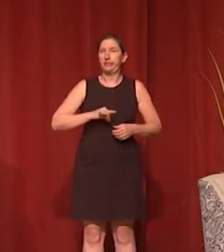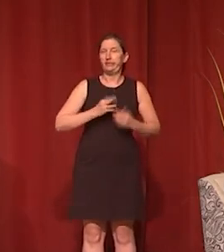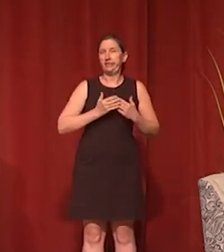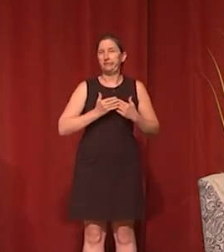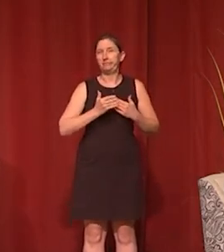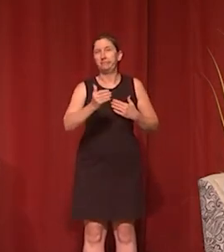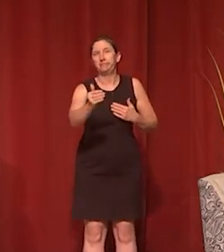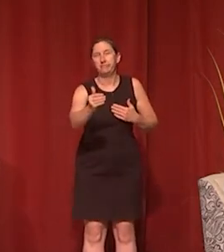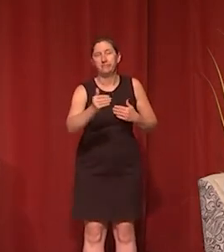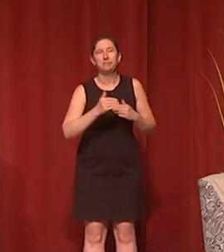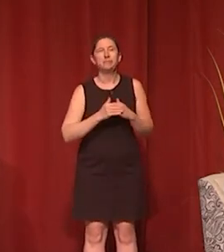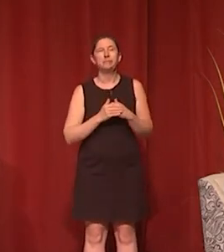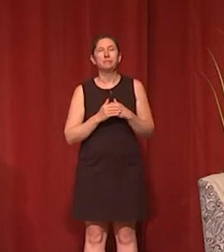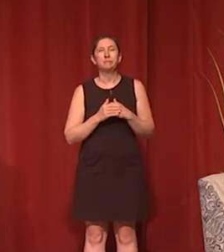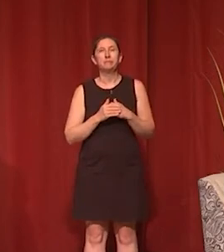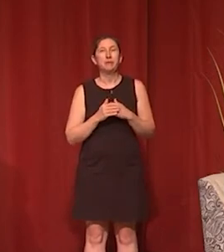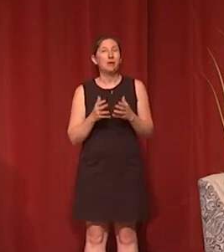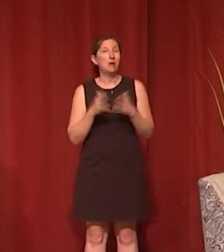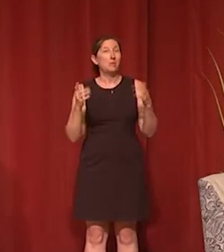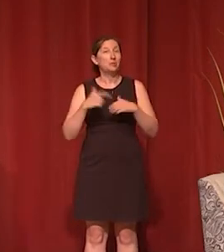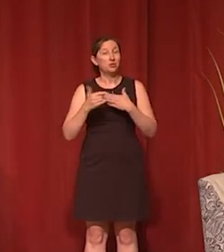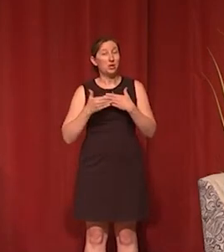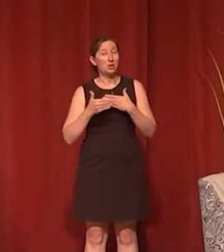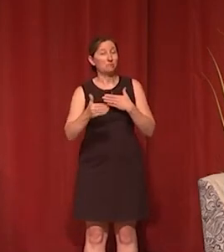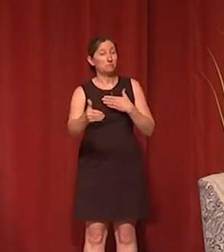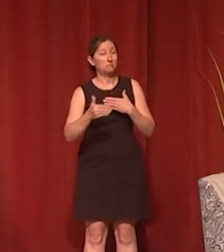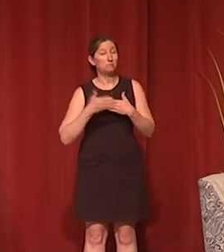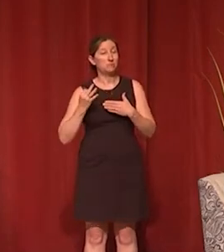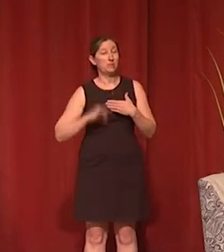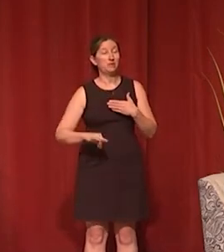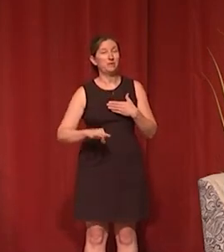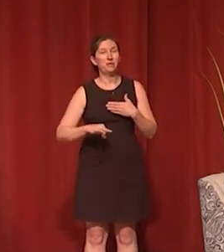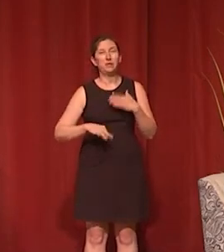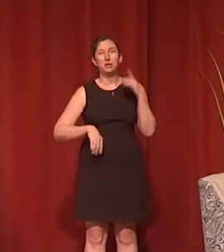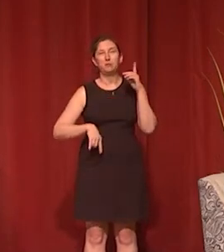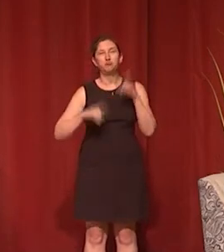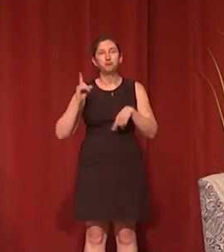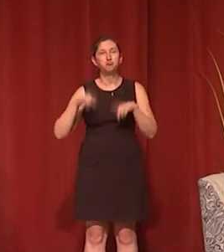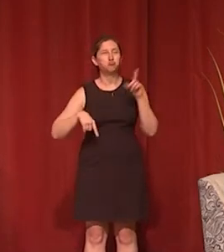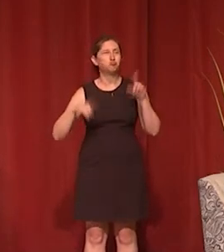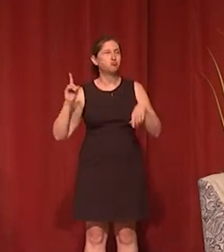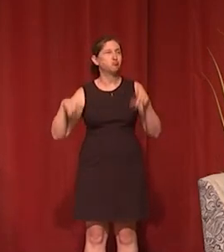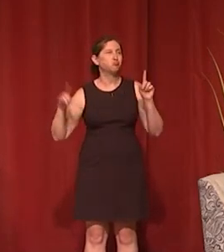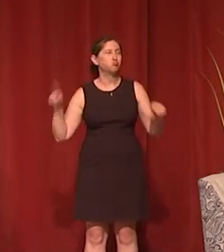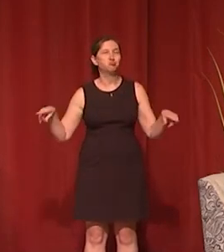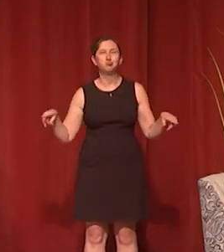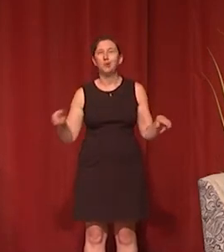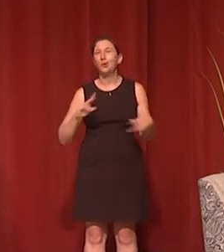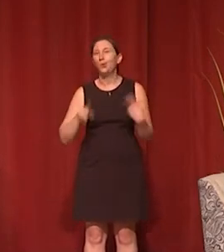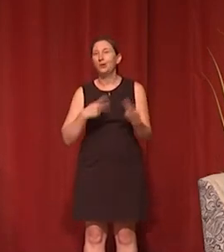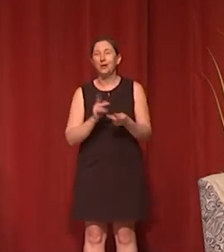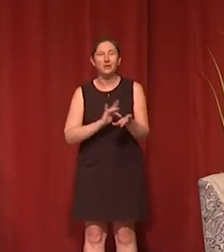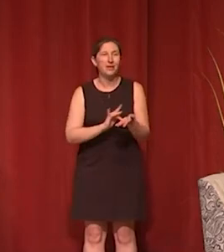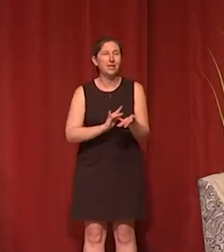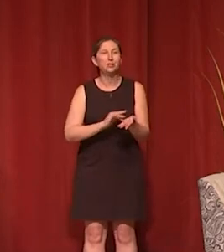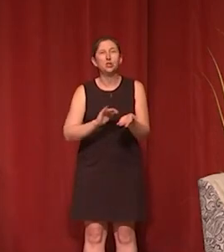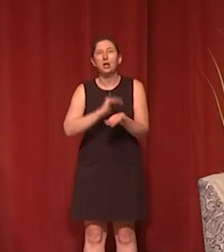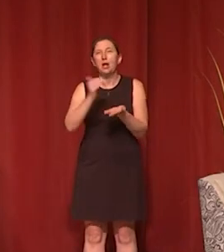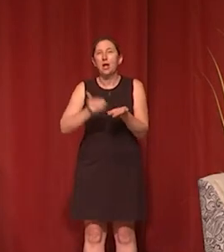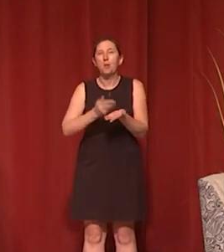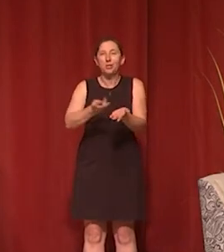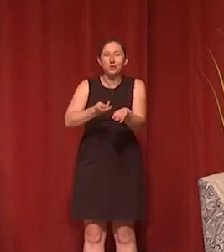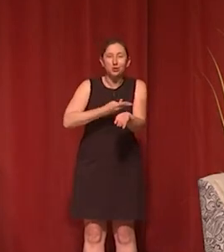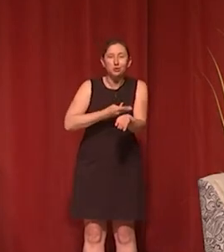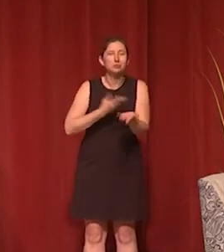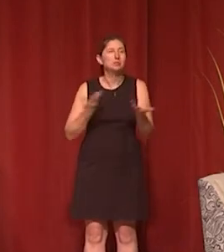And that period of time varies depending on the medication and how it works and the dose you receive. But